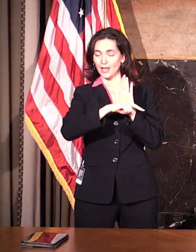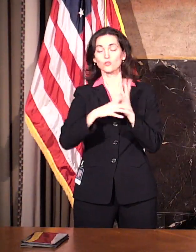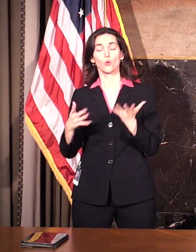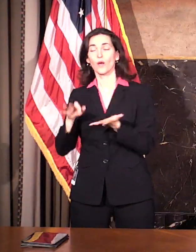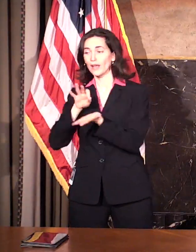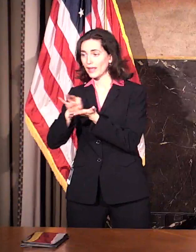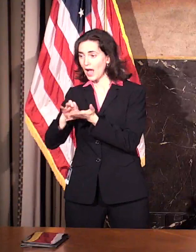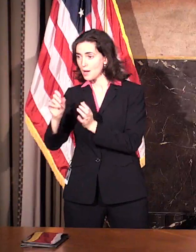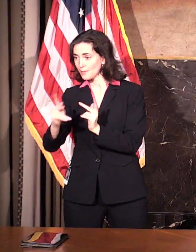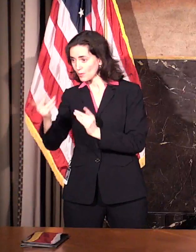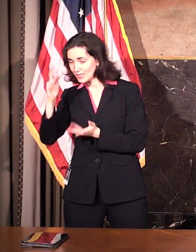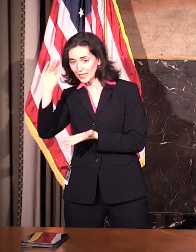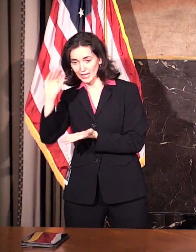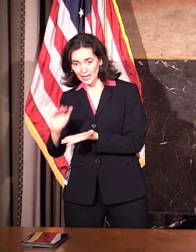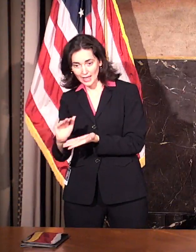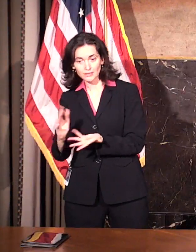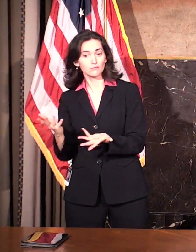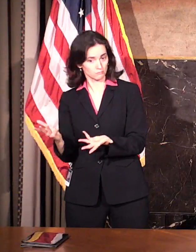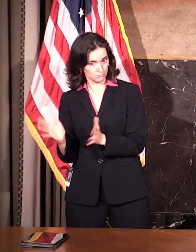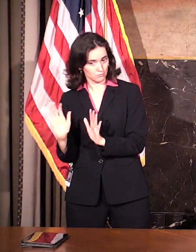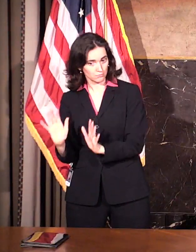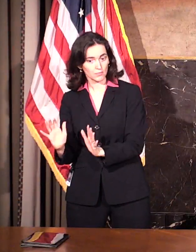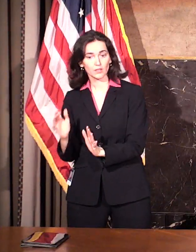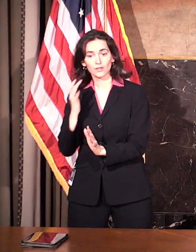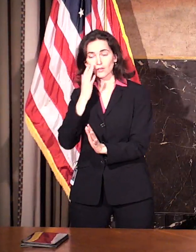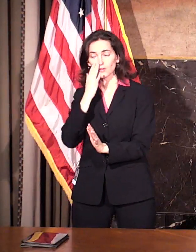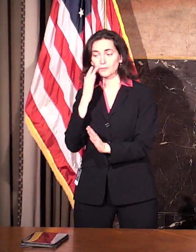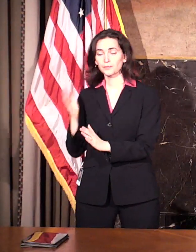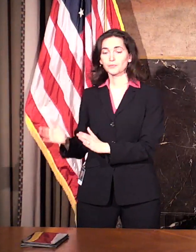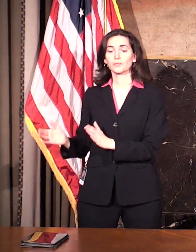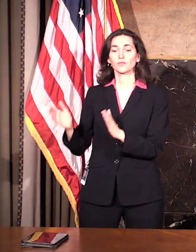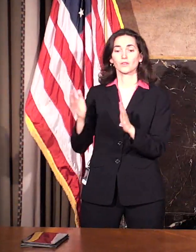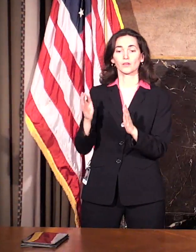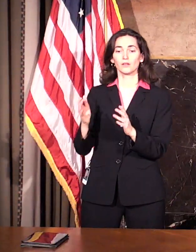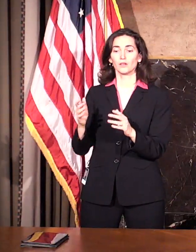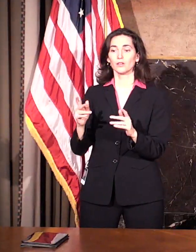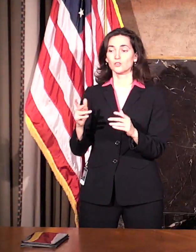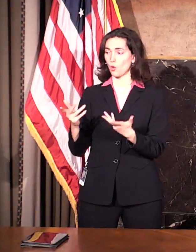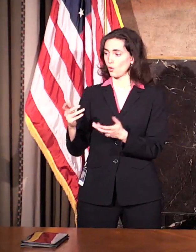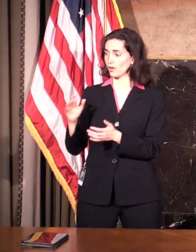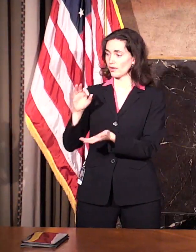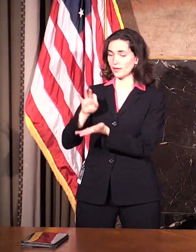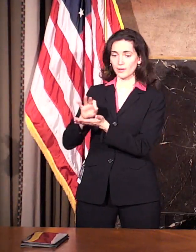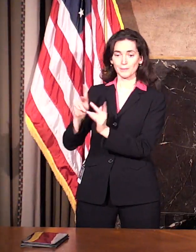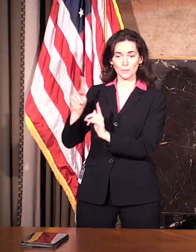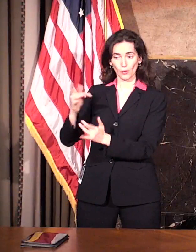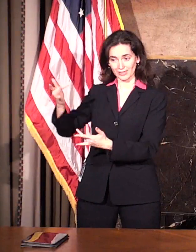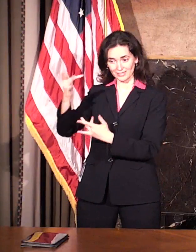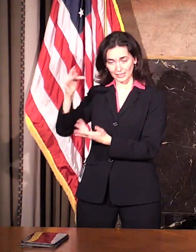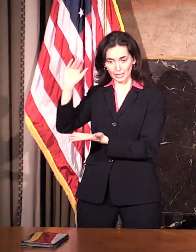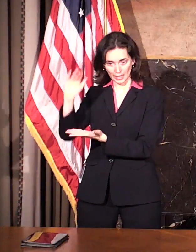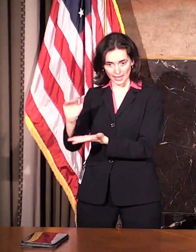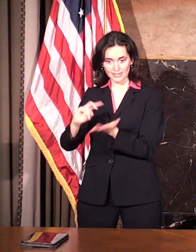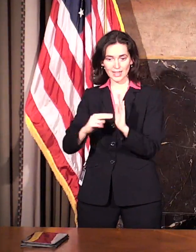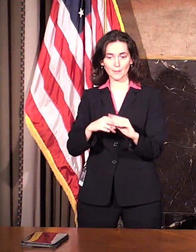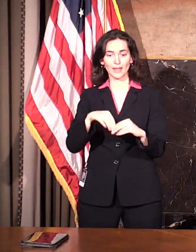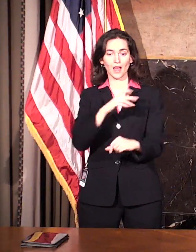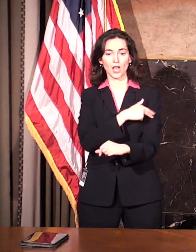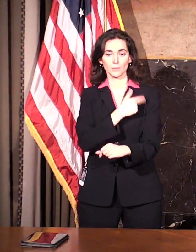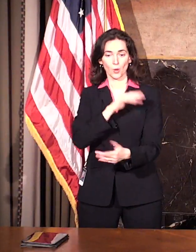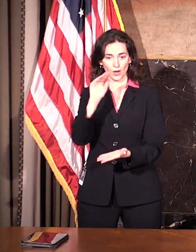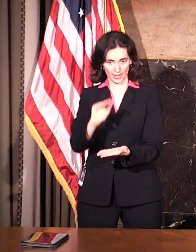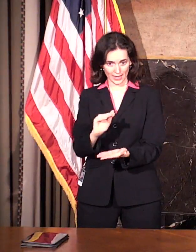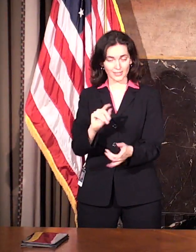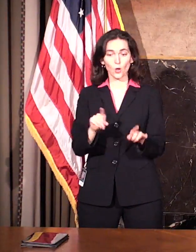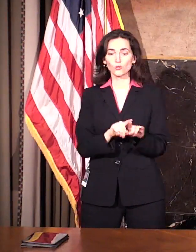going down because they're going down. We peaked and now we're coming down, and so hospitalizations follow. And I think we are beginning to make a dent in